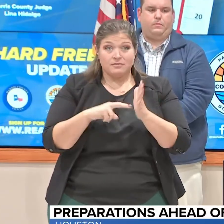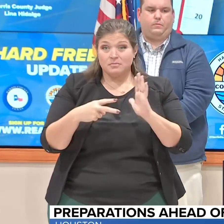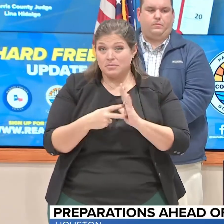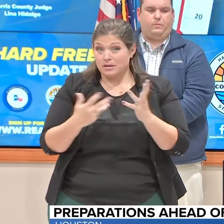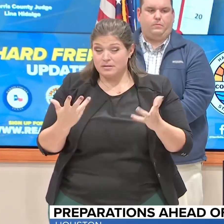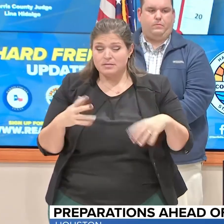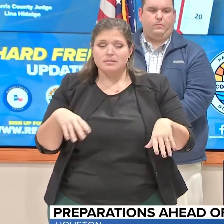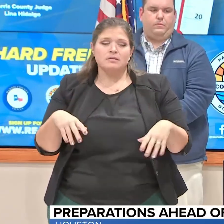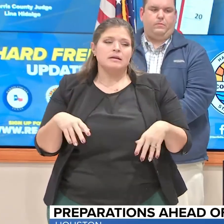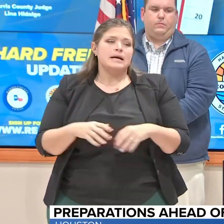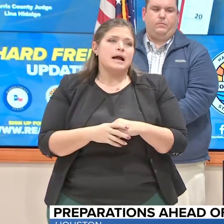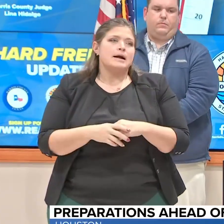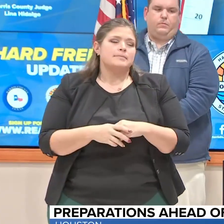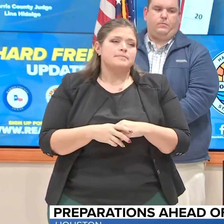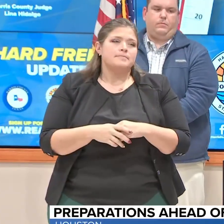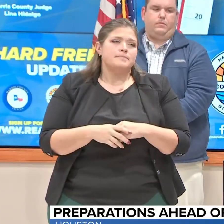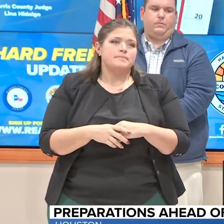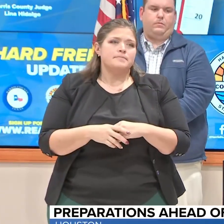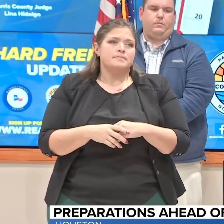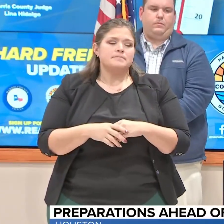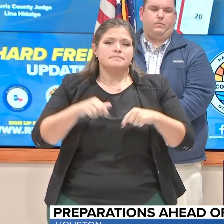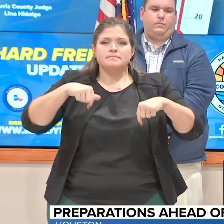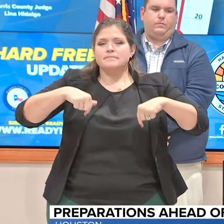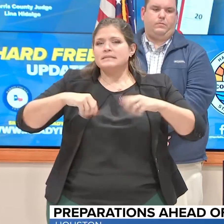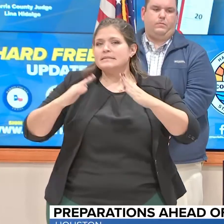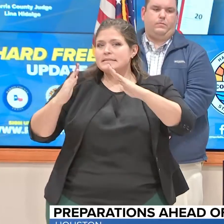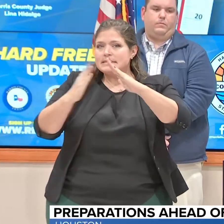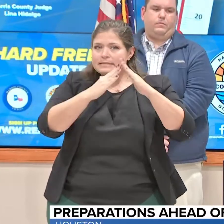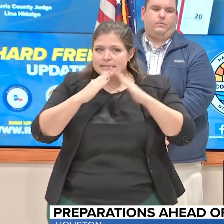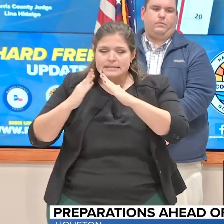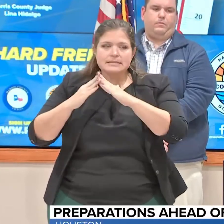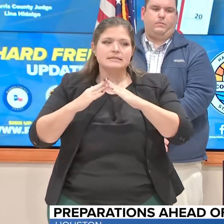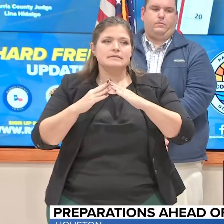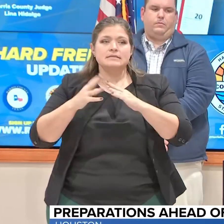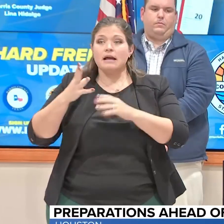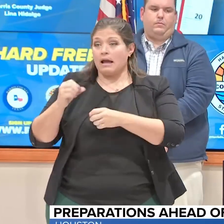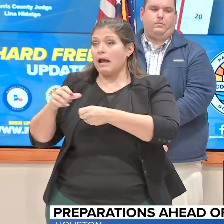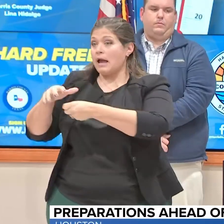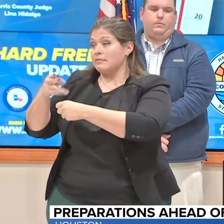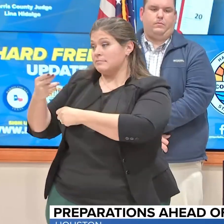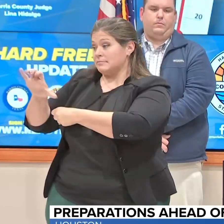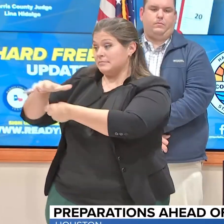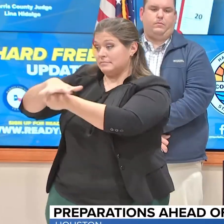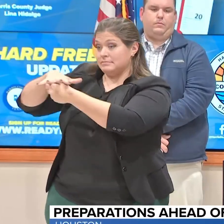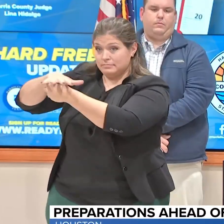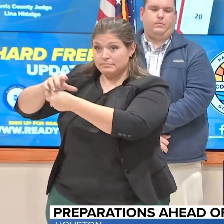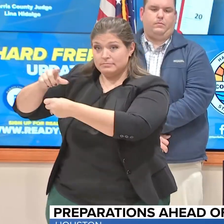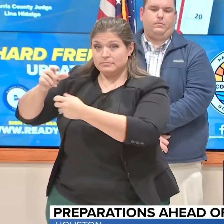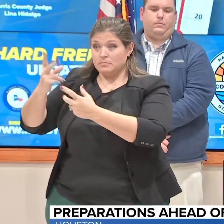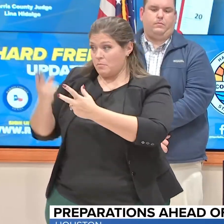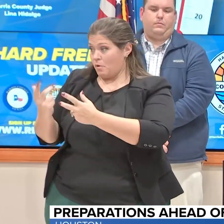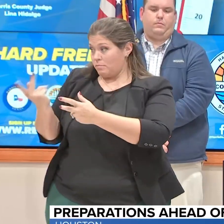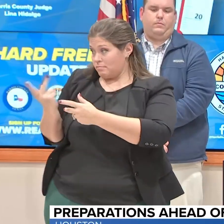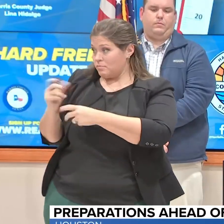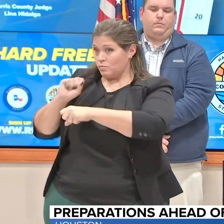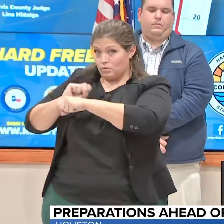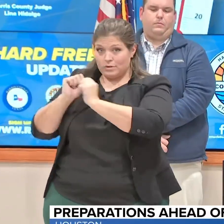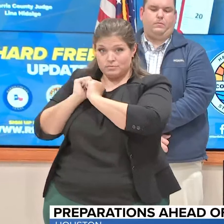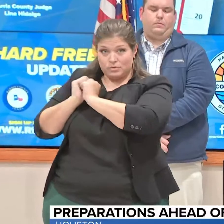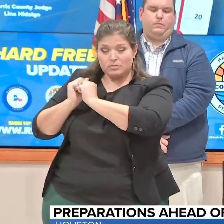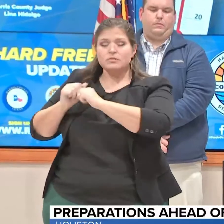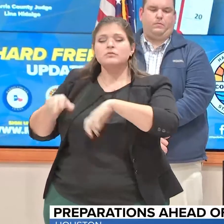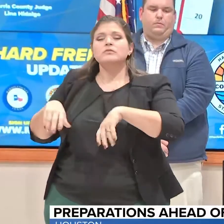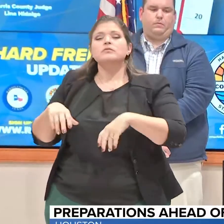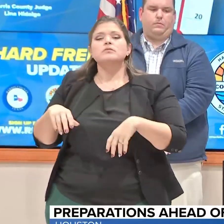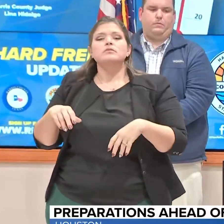let me just say that the city and the county working very closely together, so thank you, Judge, again.